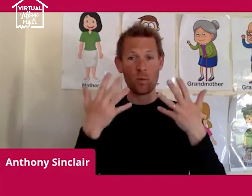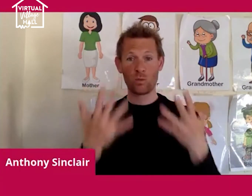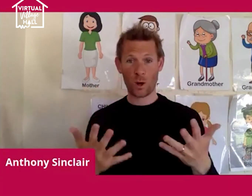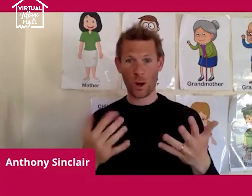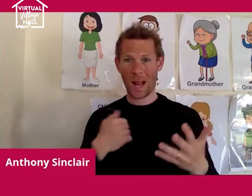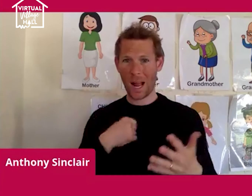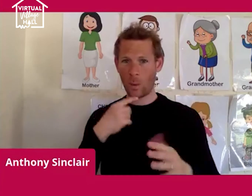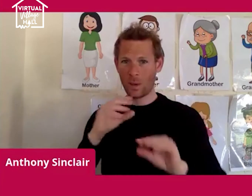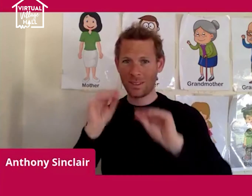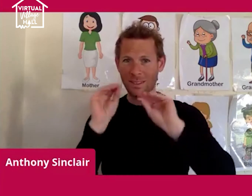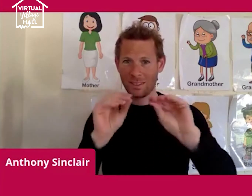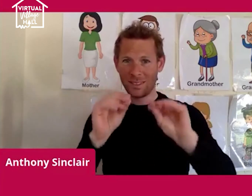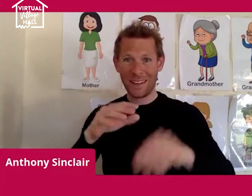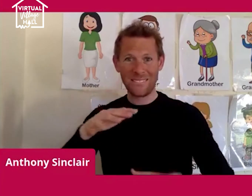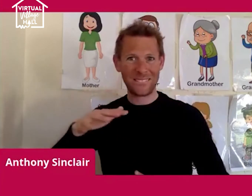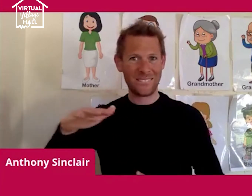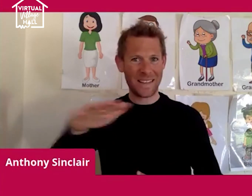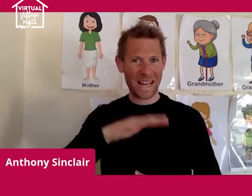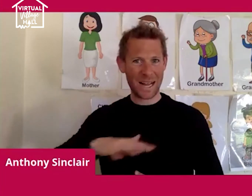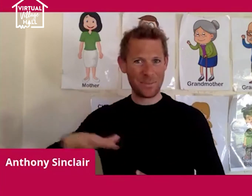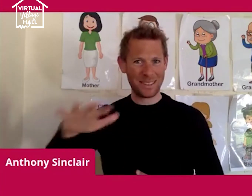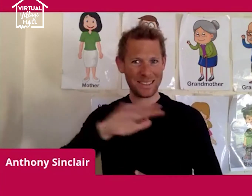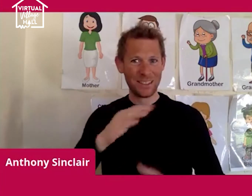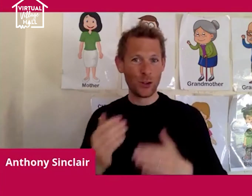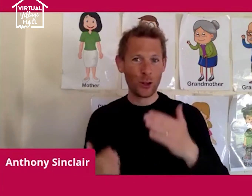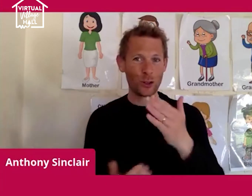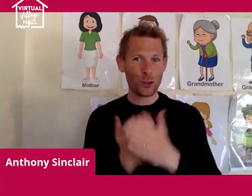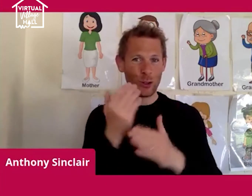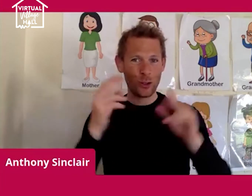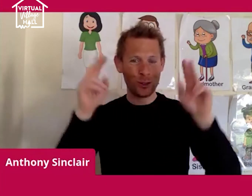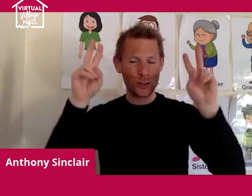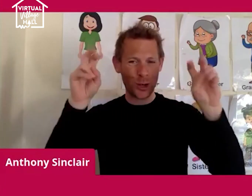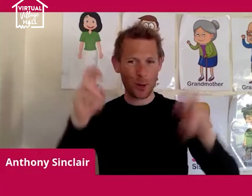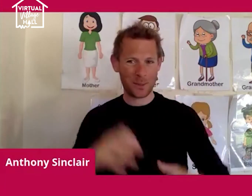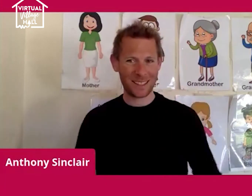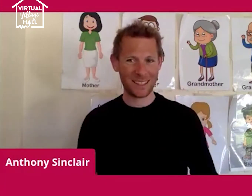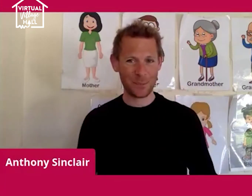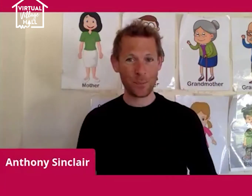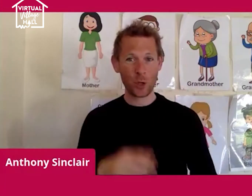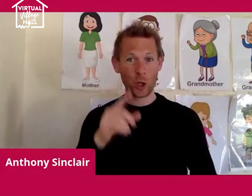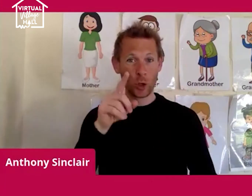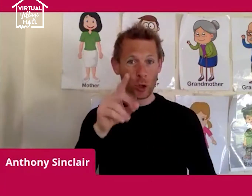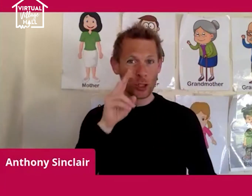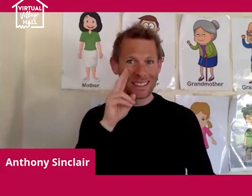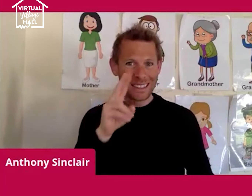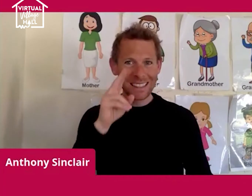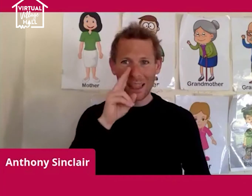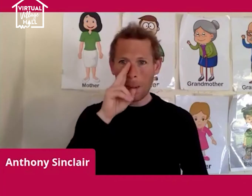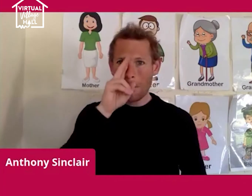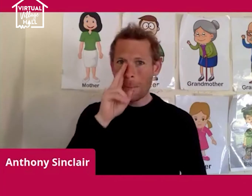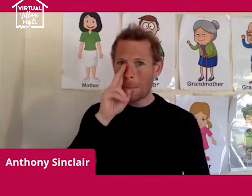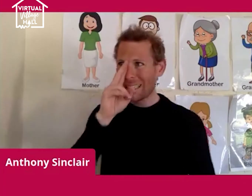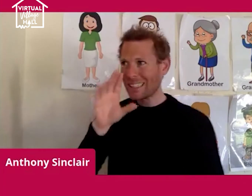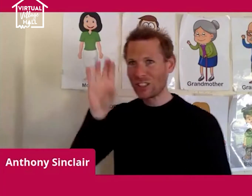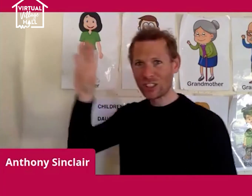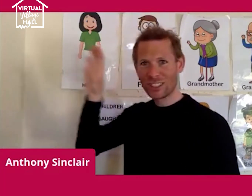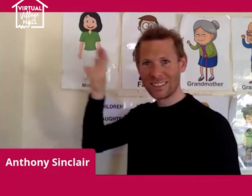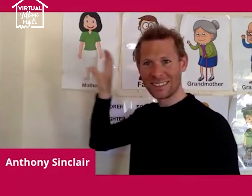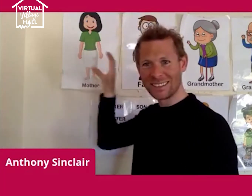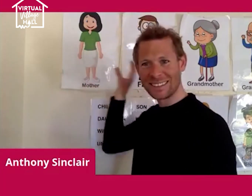Okay, so now I'm going to teach you about the family. So this is a new subject for us, a new topic, and you'll see the